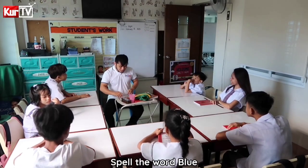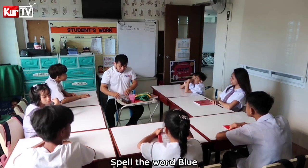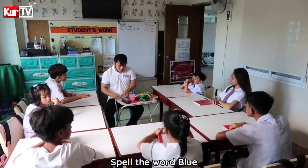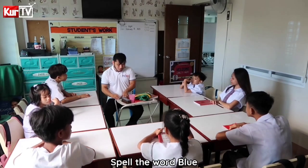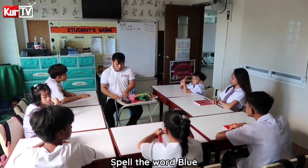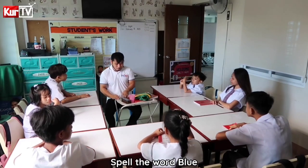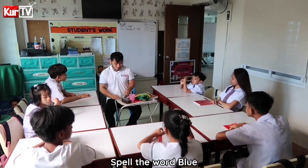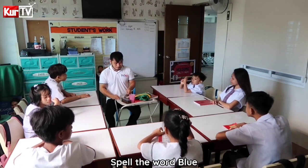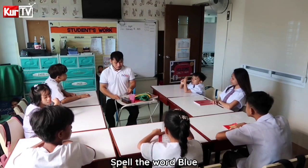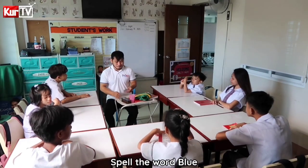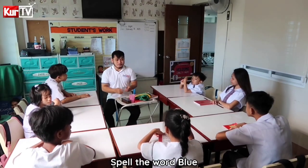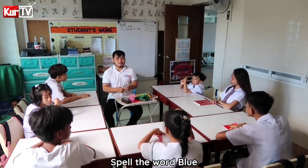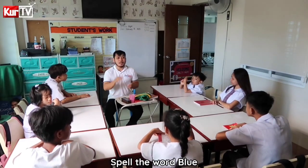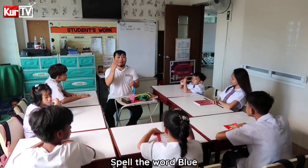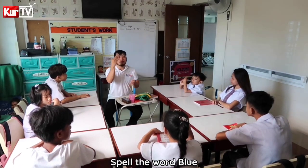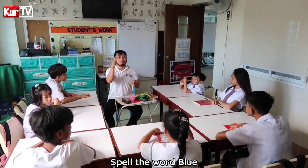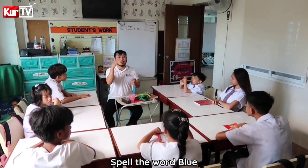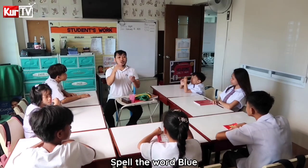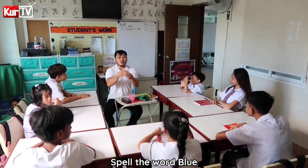blue.